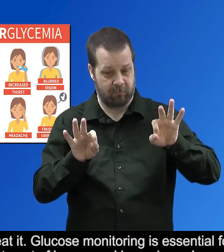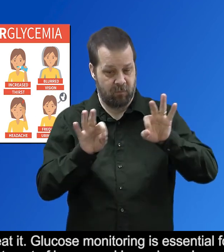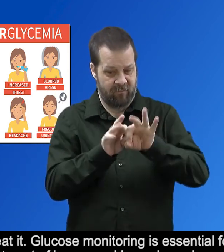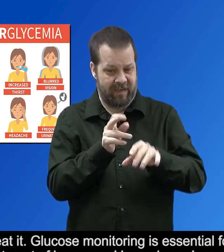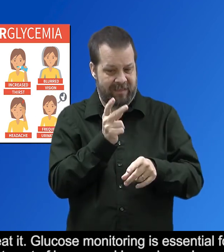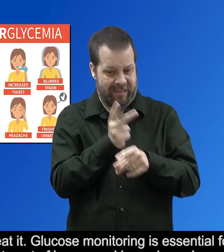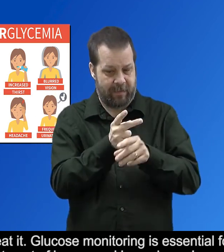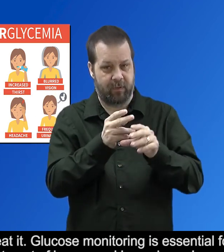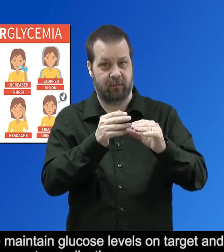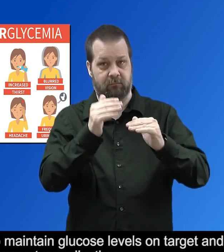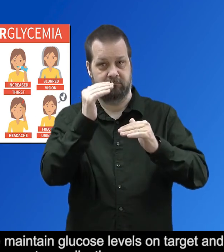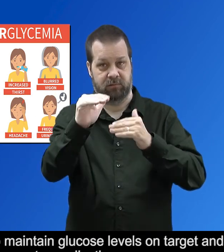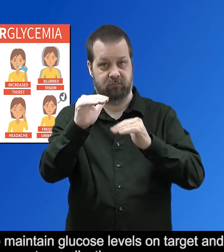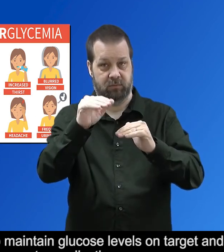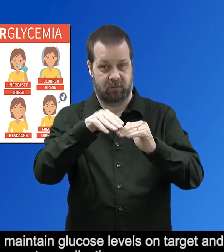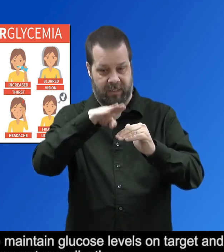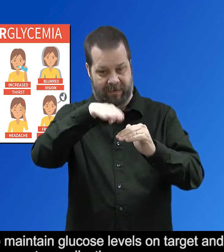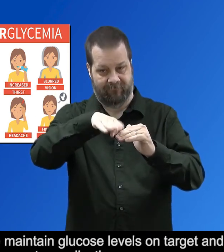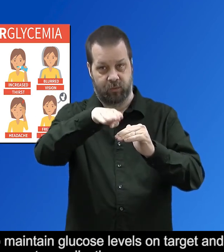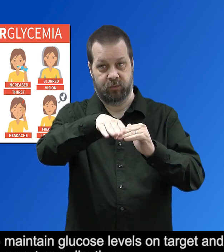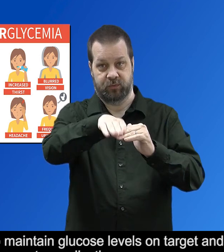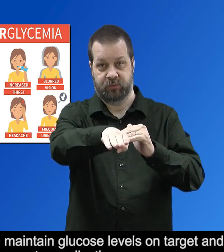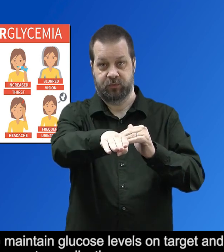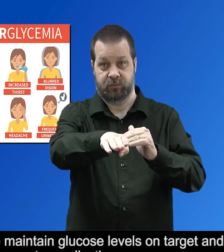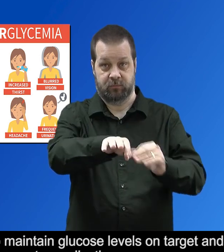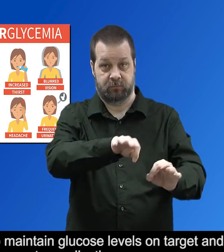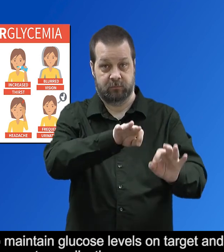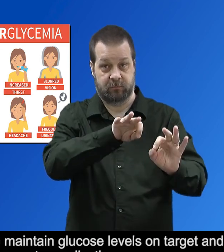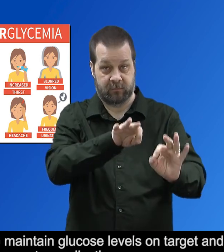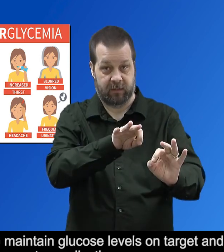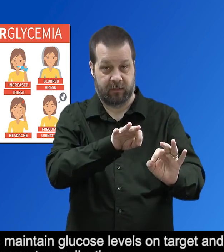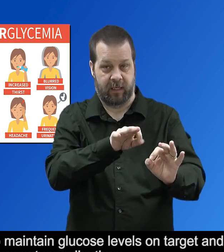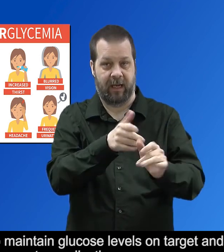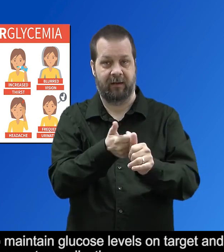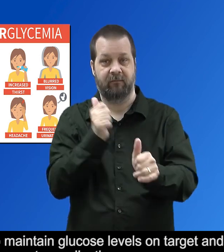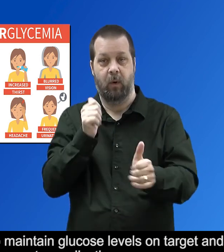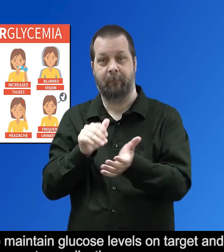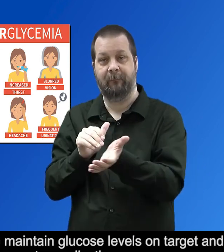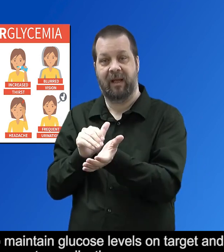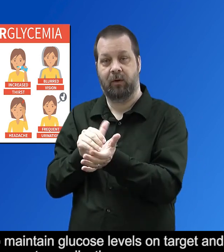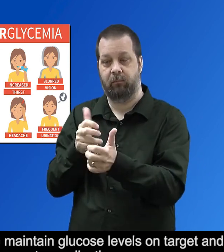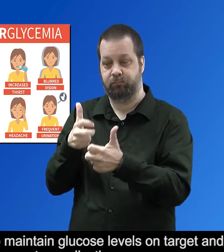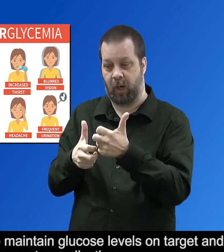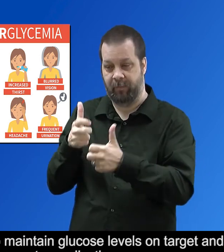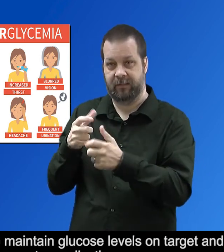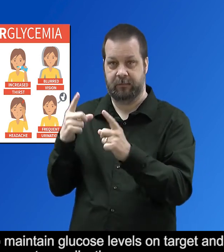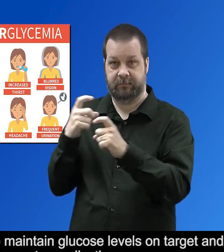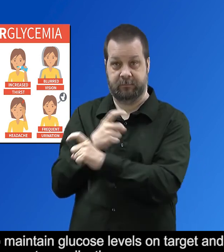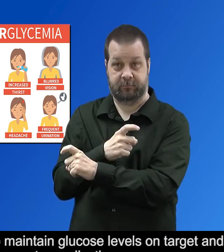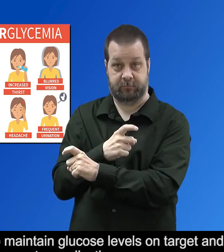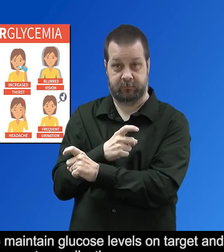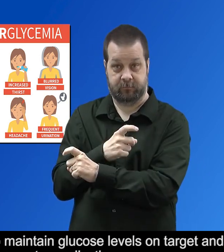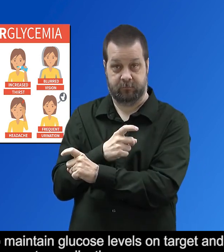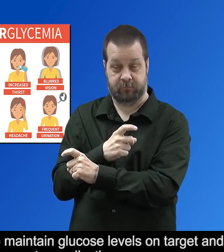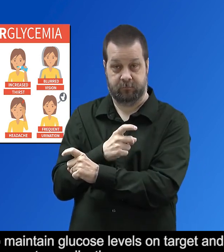And exercise is key to maintain glucose levels on target and prevent complications.